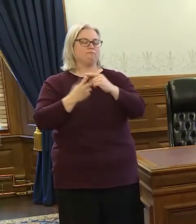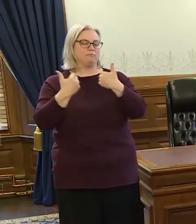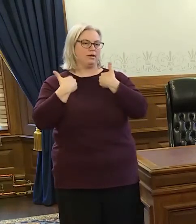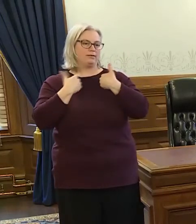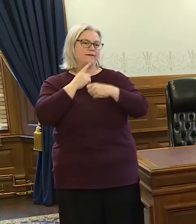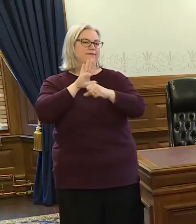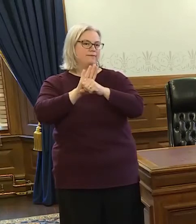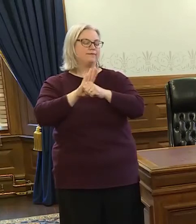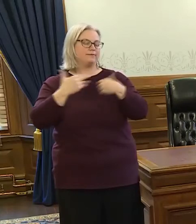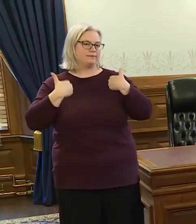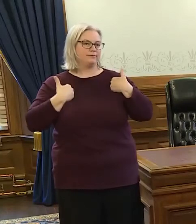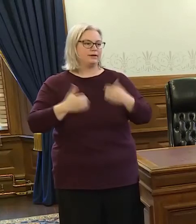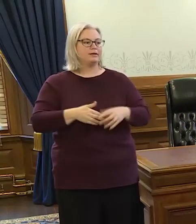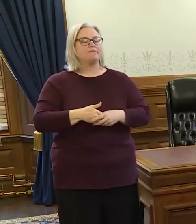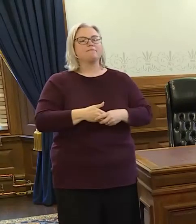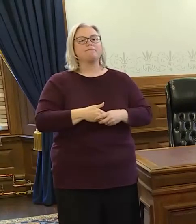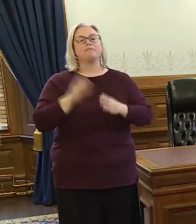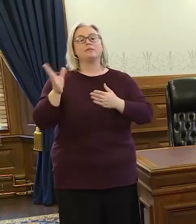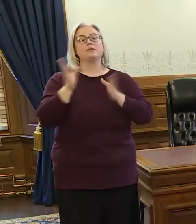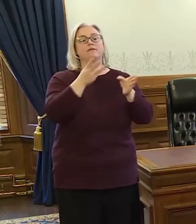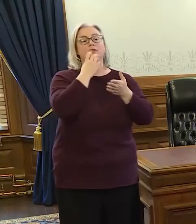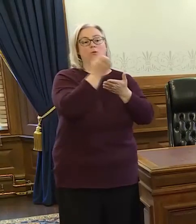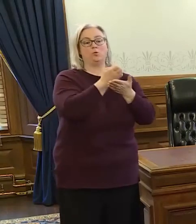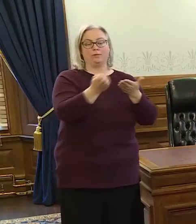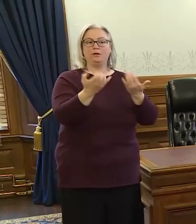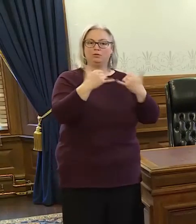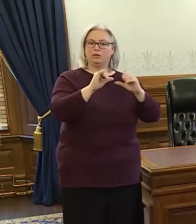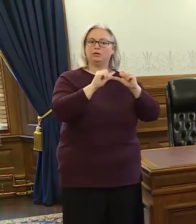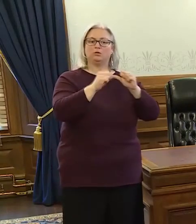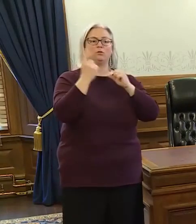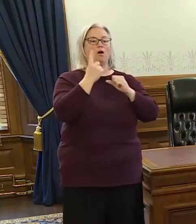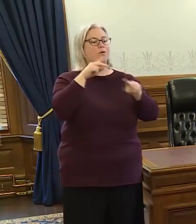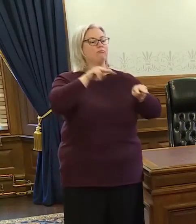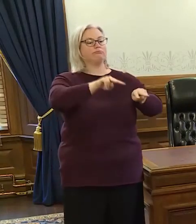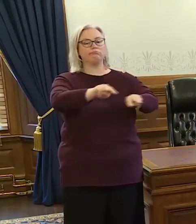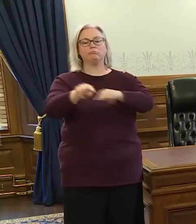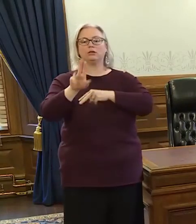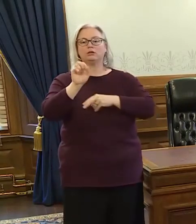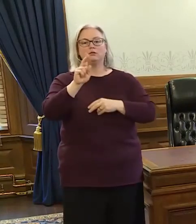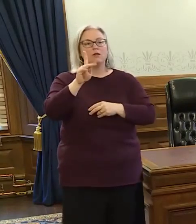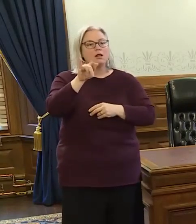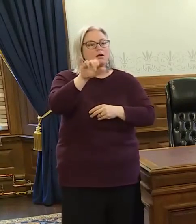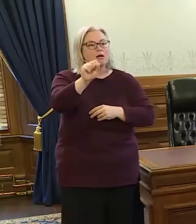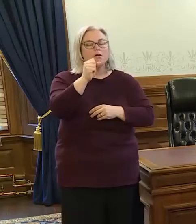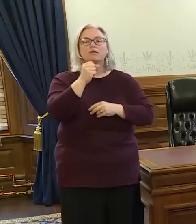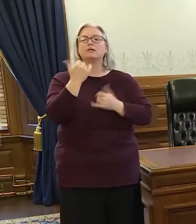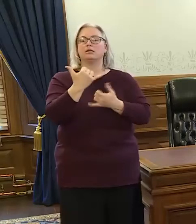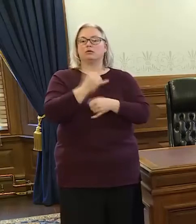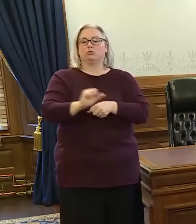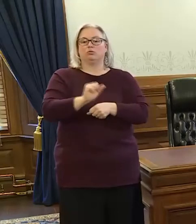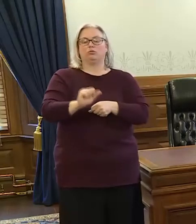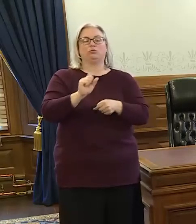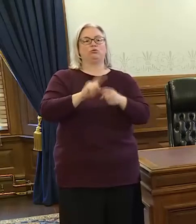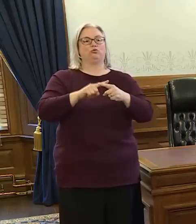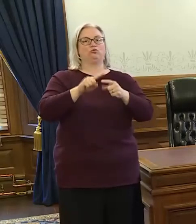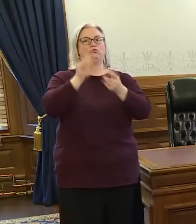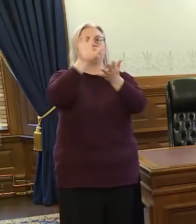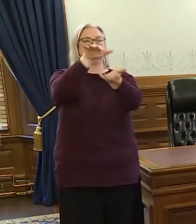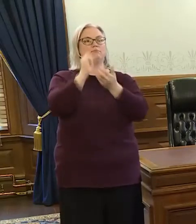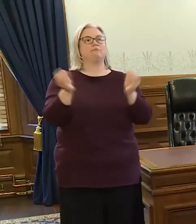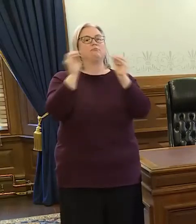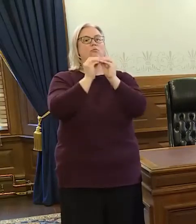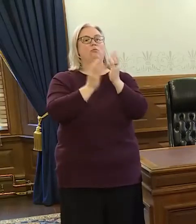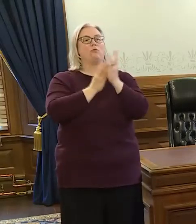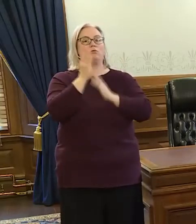case. On the equipment side, we continue to constantly monitor supplies and are working to secure more through